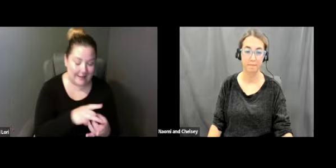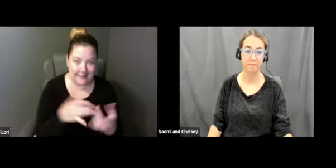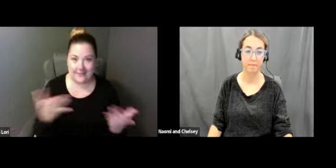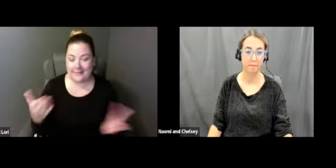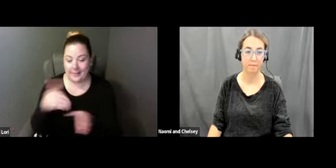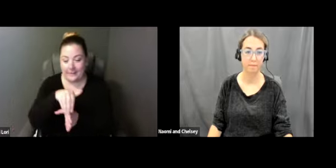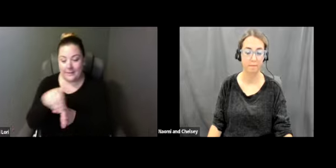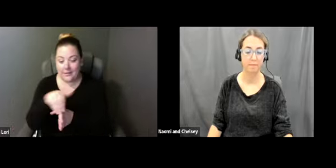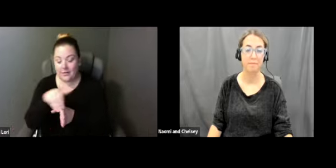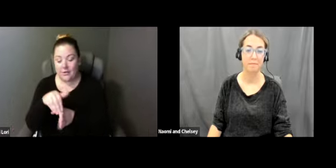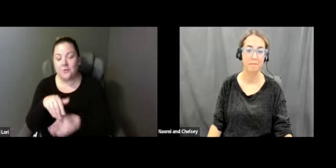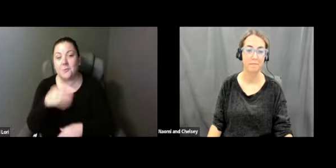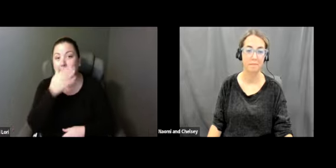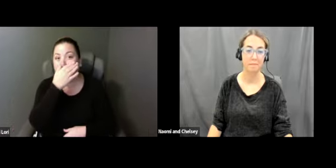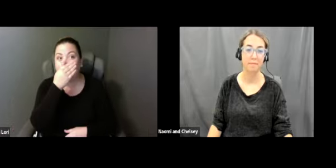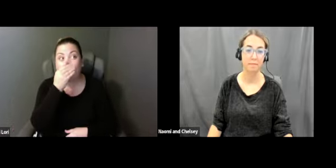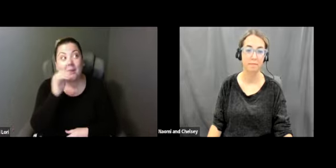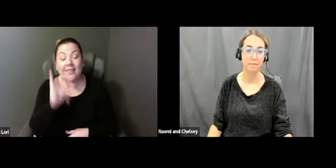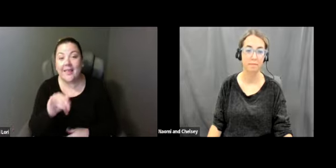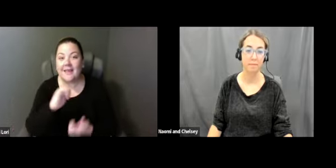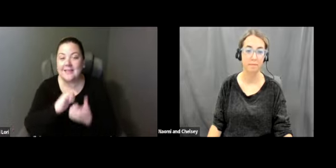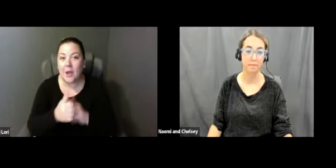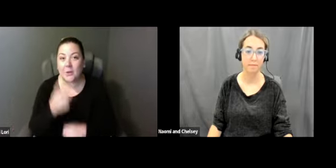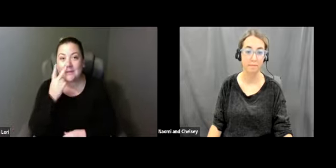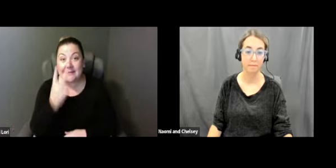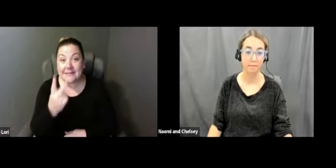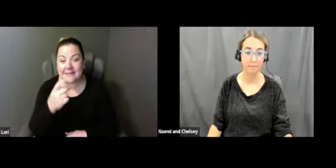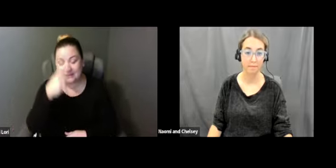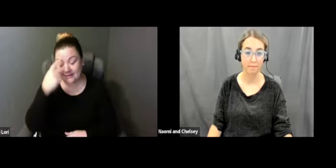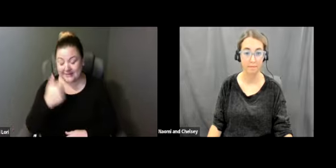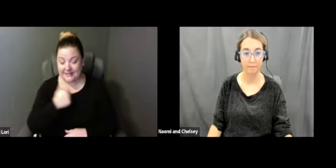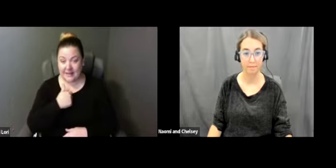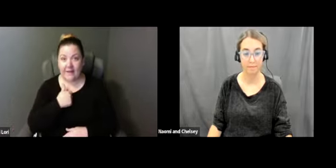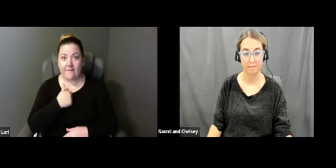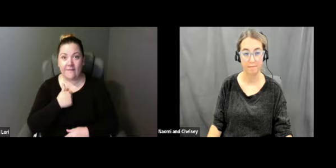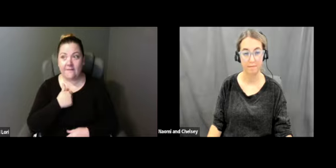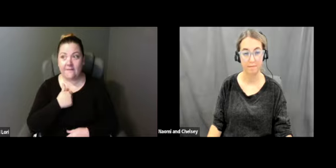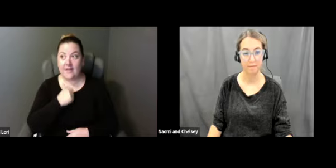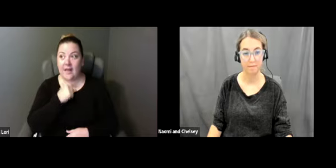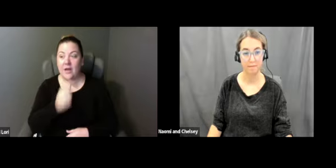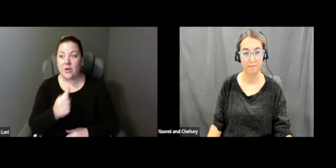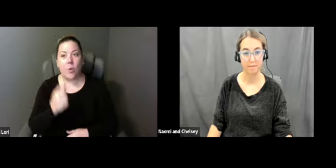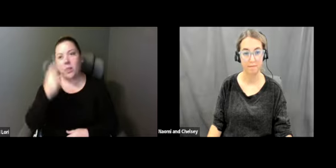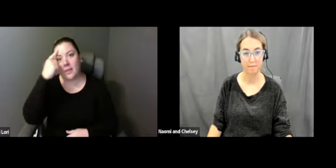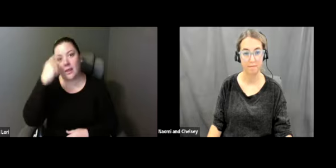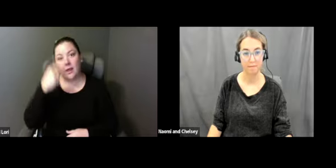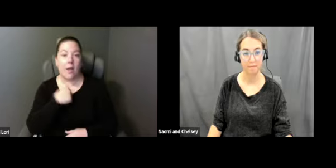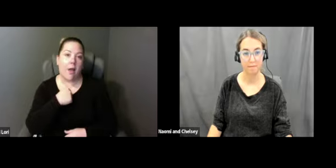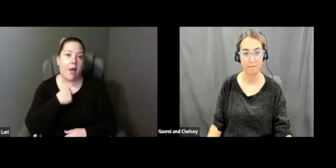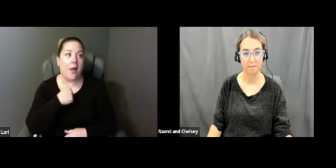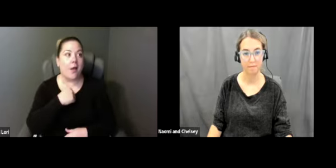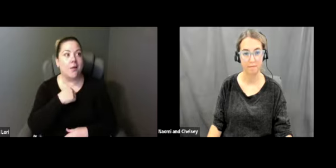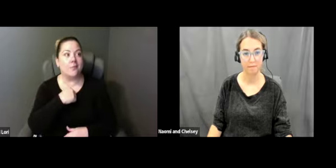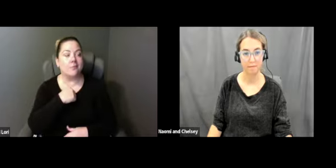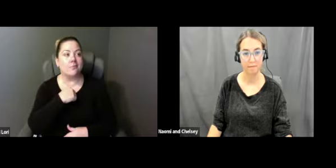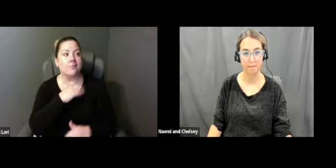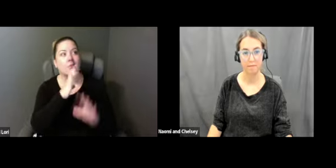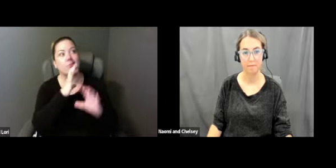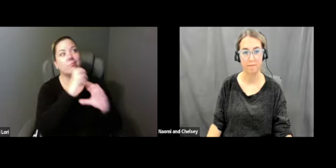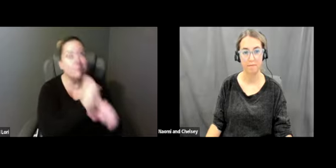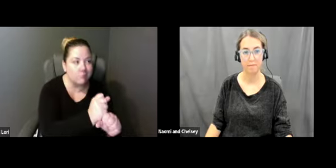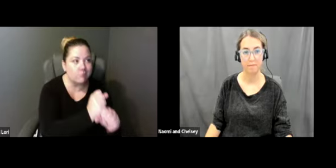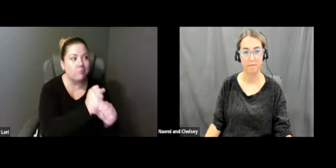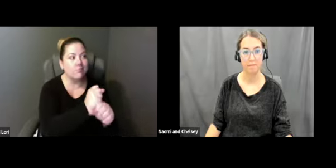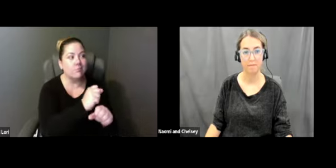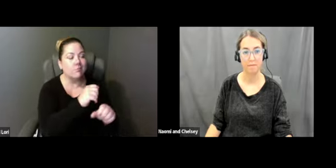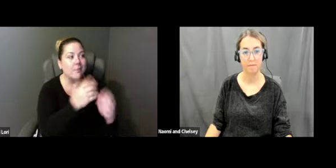for me because I don't think that I'm really being impressioned on by mainstream culture and mainstream